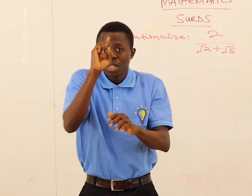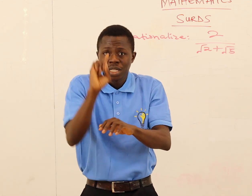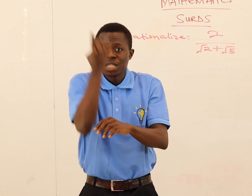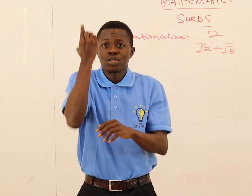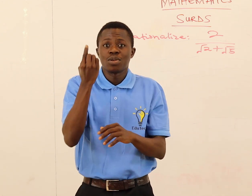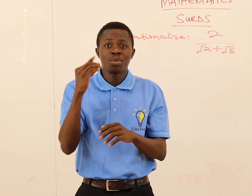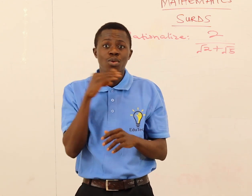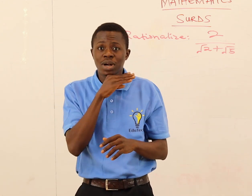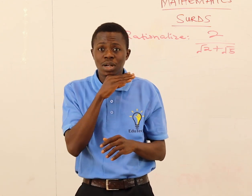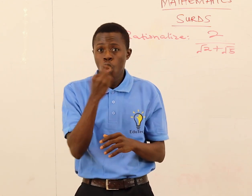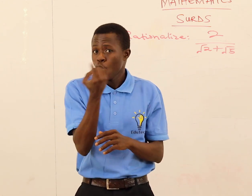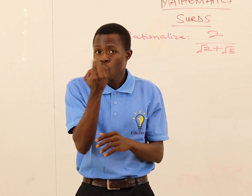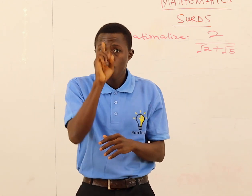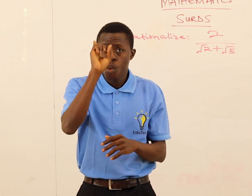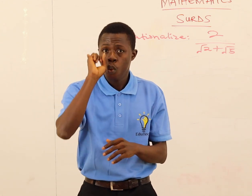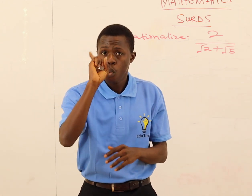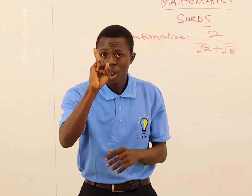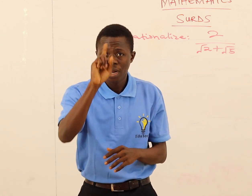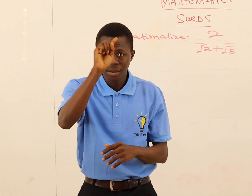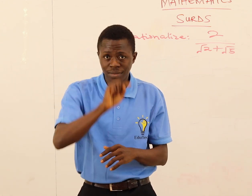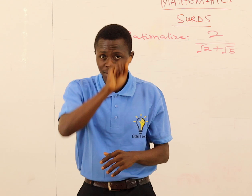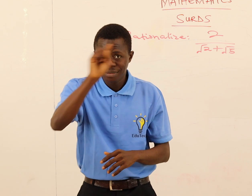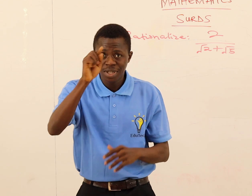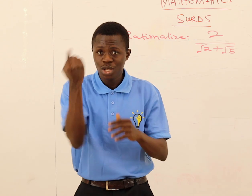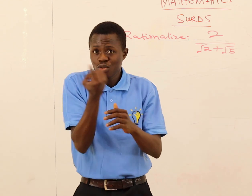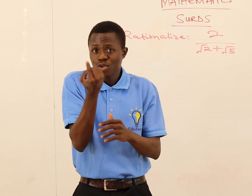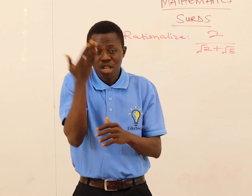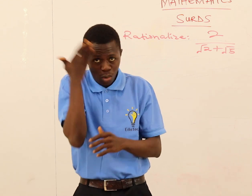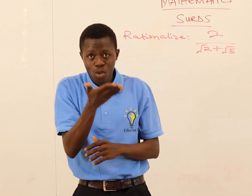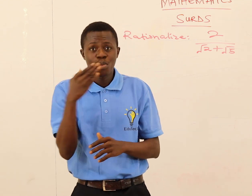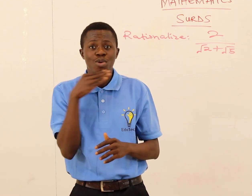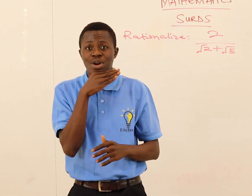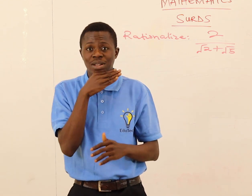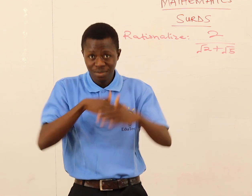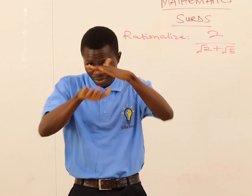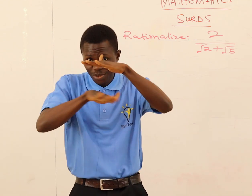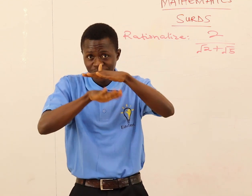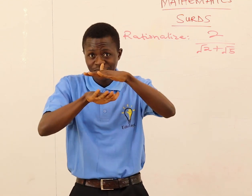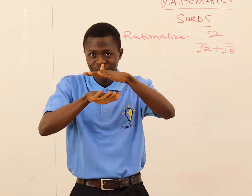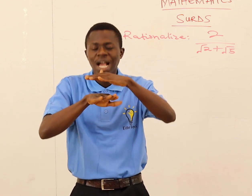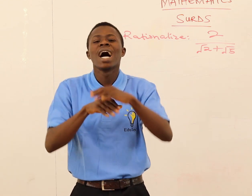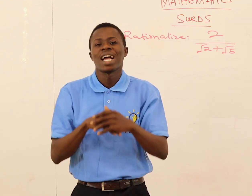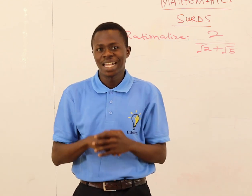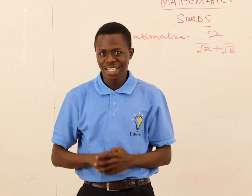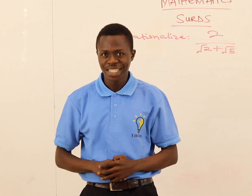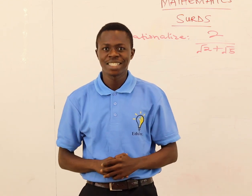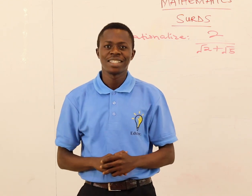With those ones, it only had one set as a denominator, right? Yes.